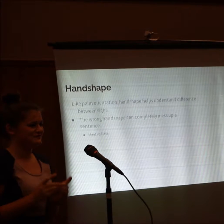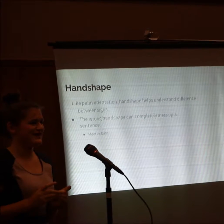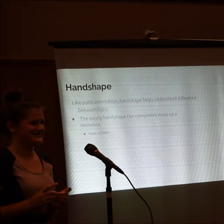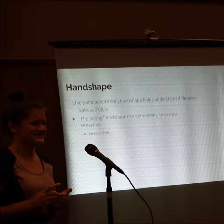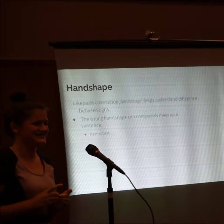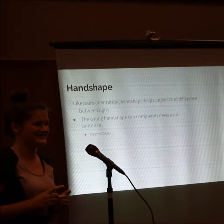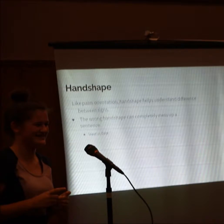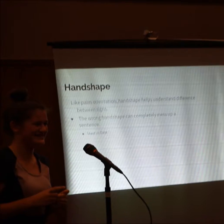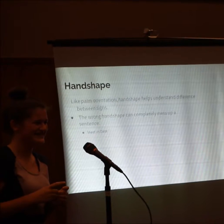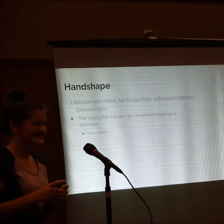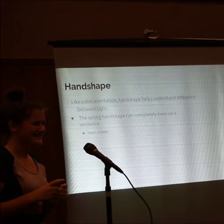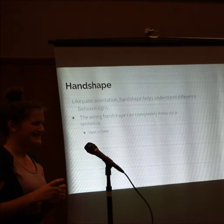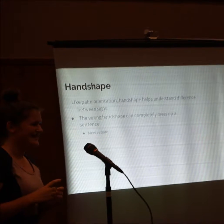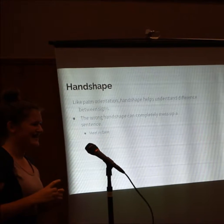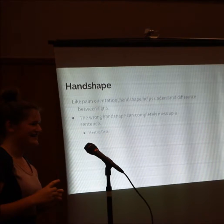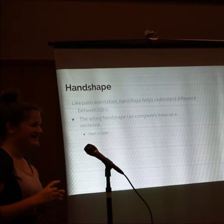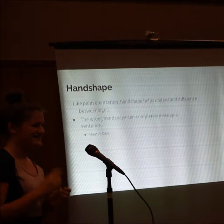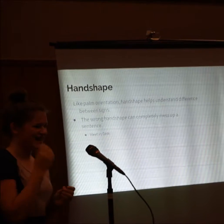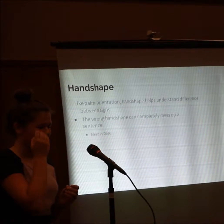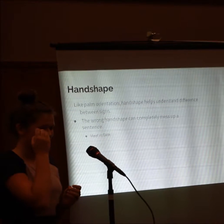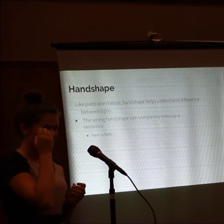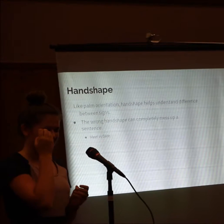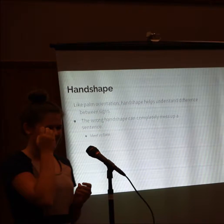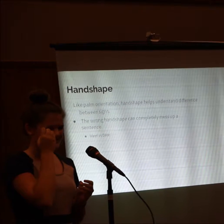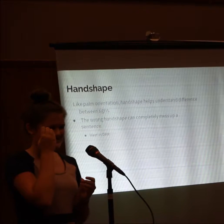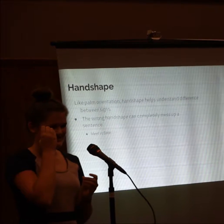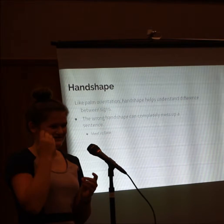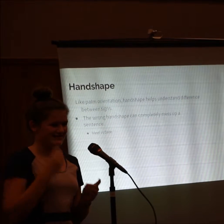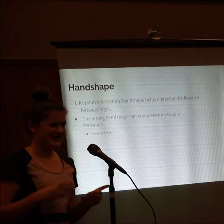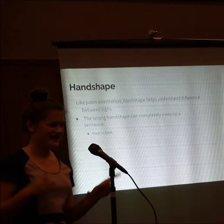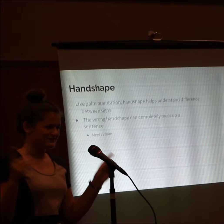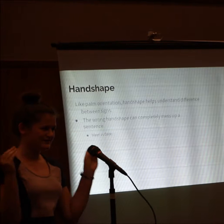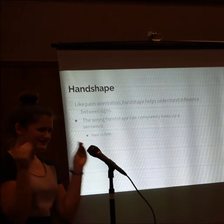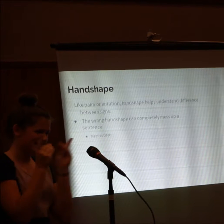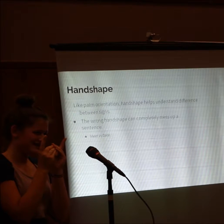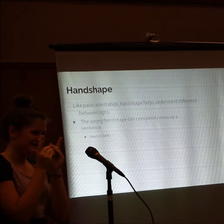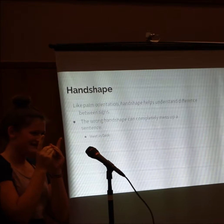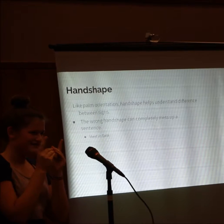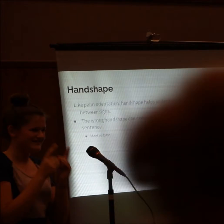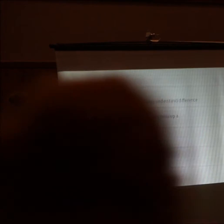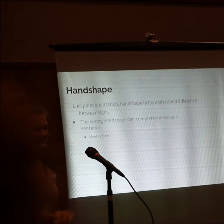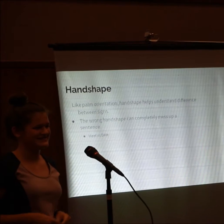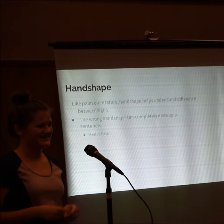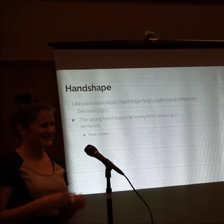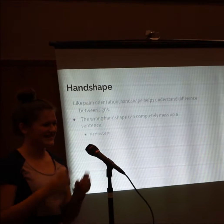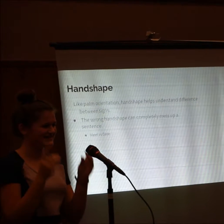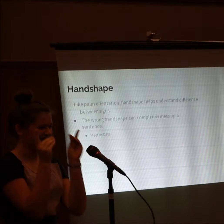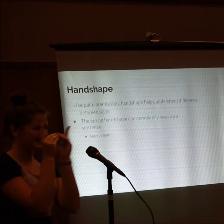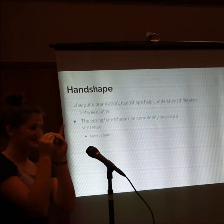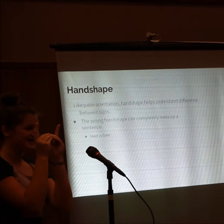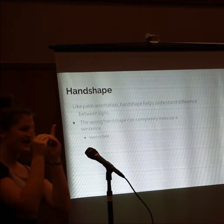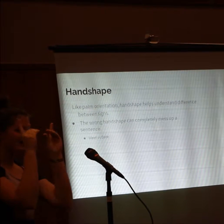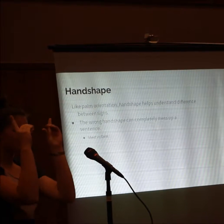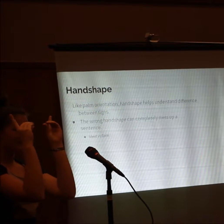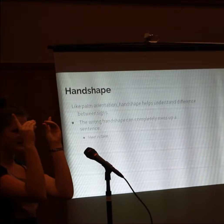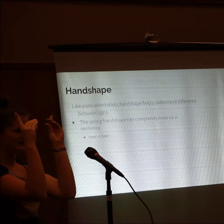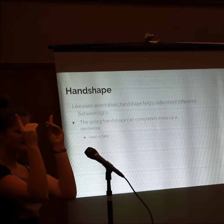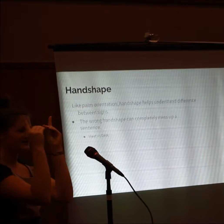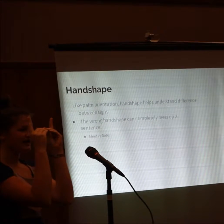friend. And have an awkward conversation about, hey, do you want to date later? Or something like that. Like, it's that hand shape, because for date,